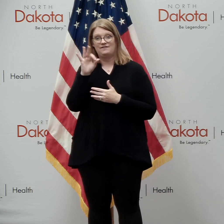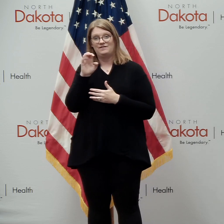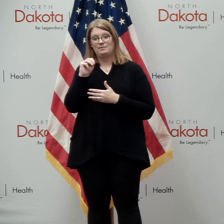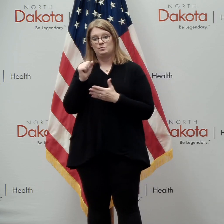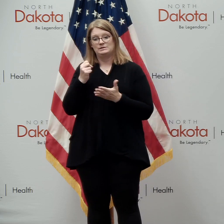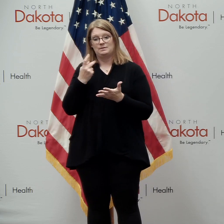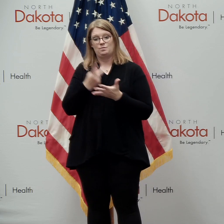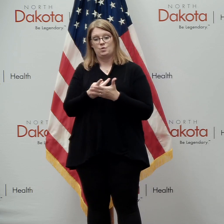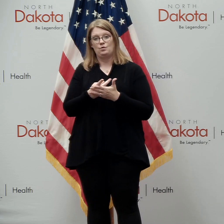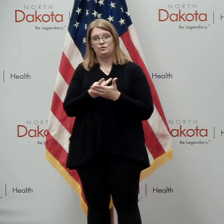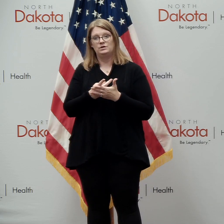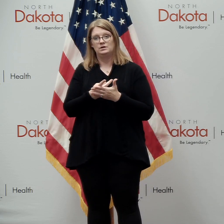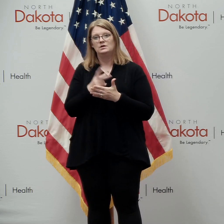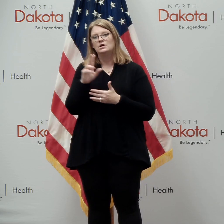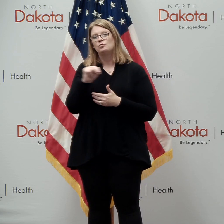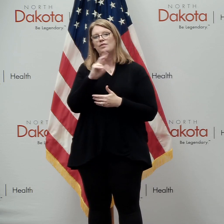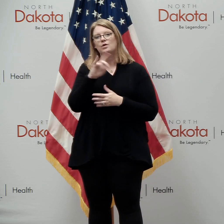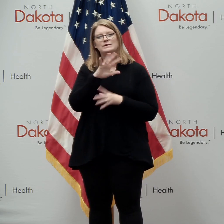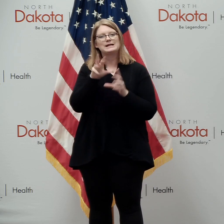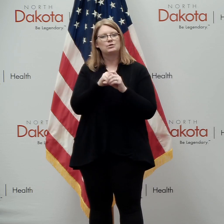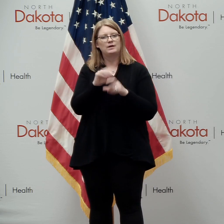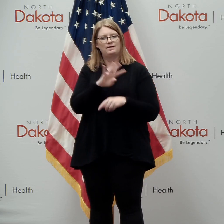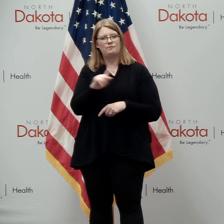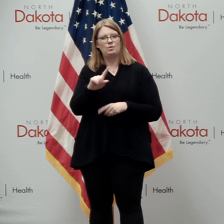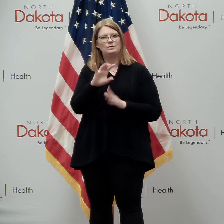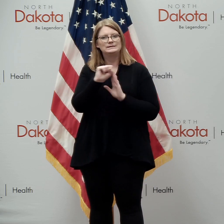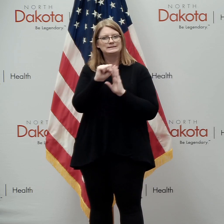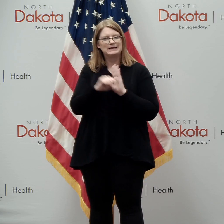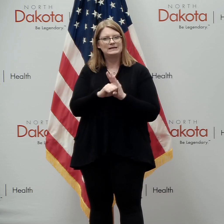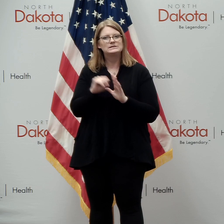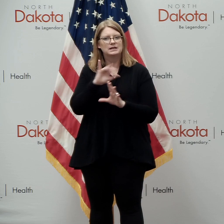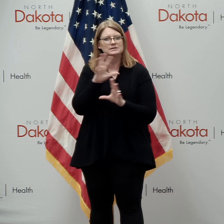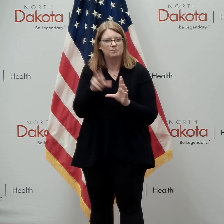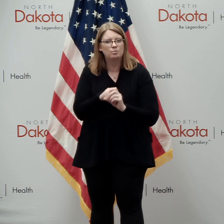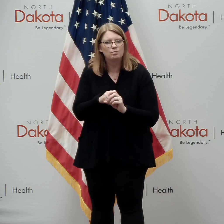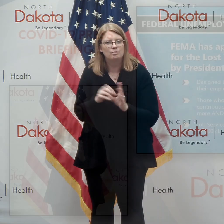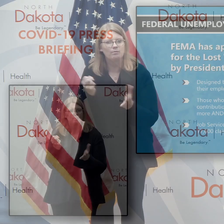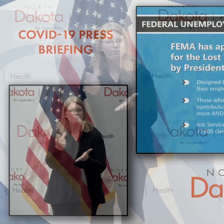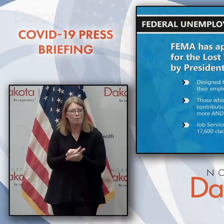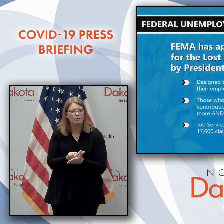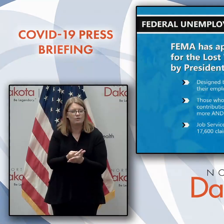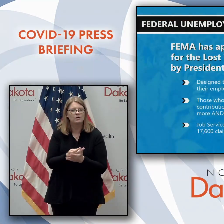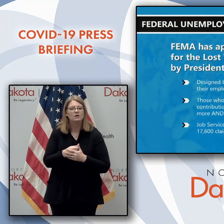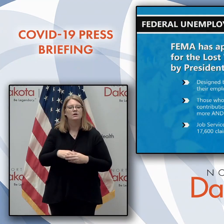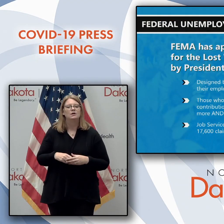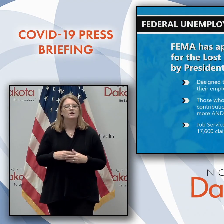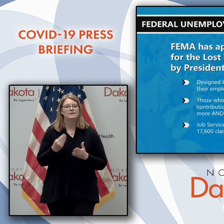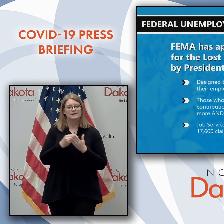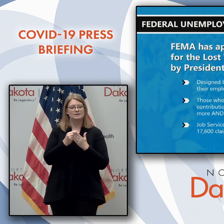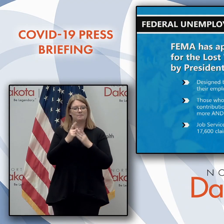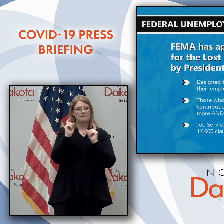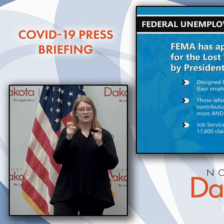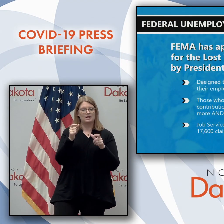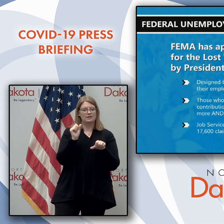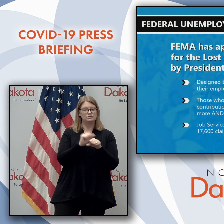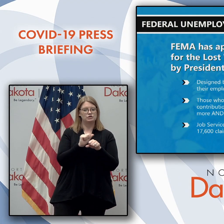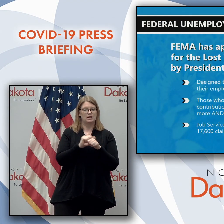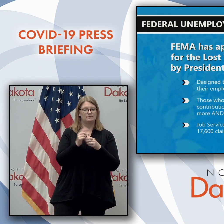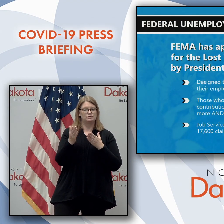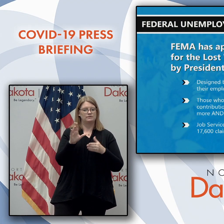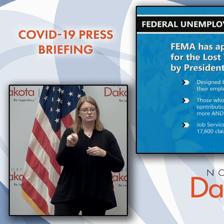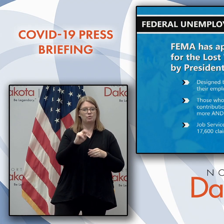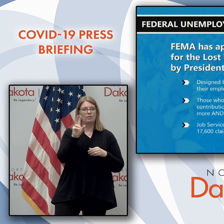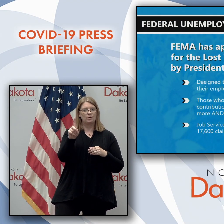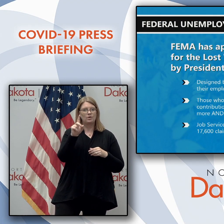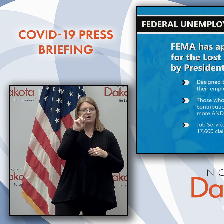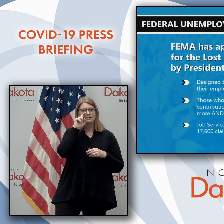Dakota one of the 41 states that's been approved so far to participate in the program. This grant funding allows Job Service North Dakota to